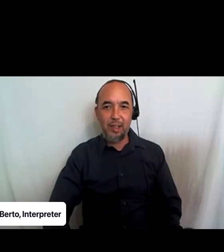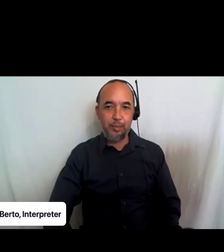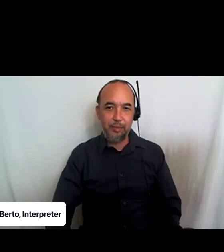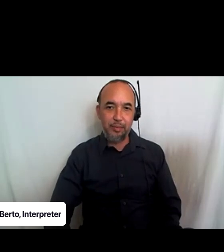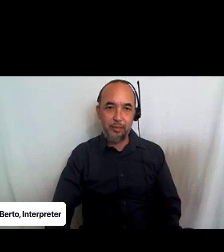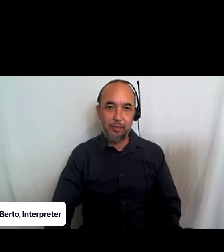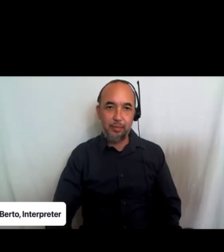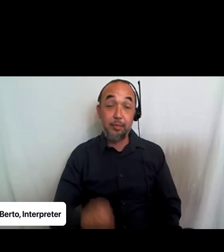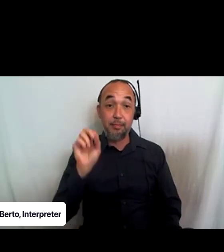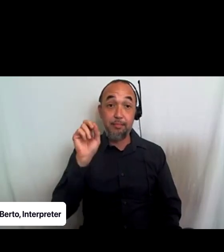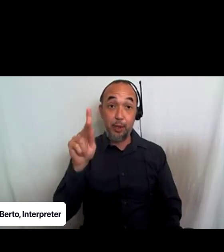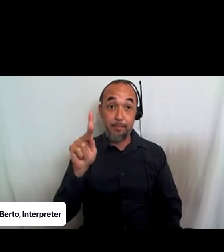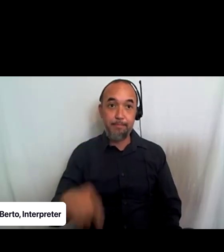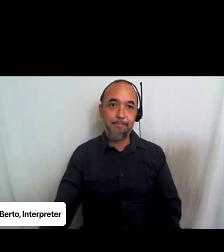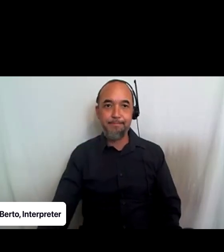Okay.